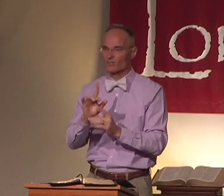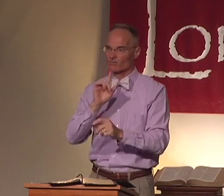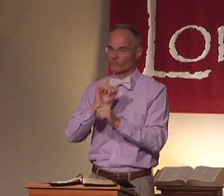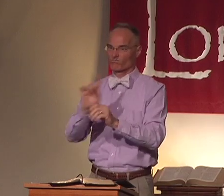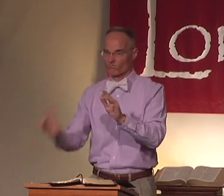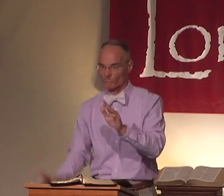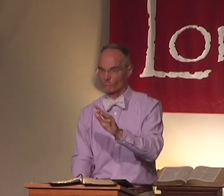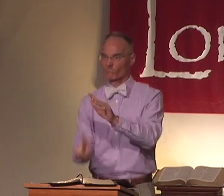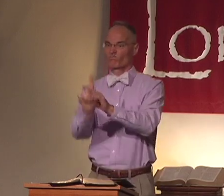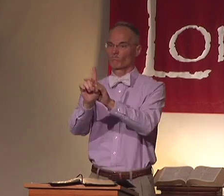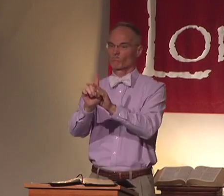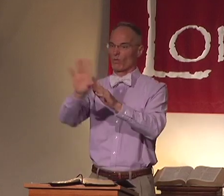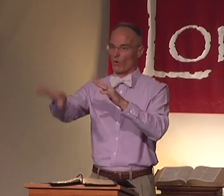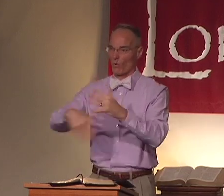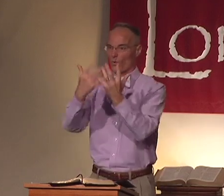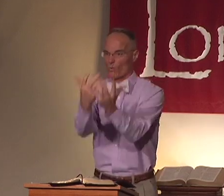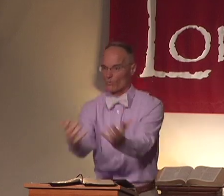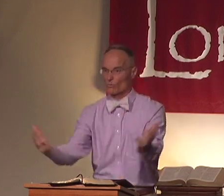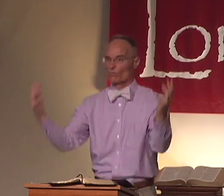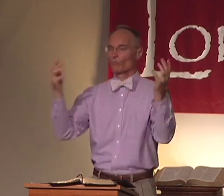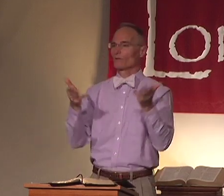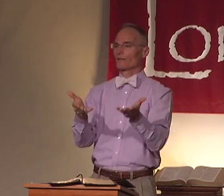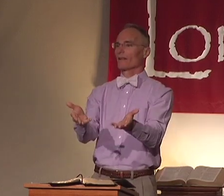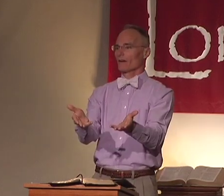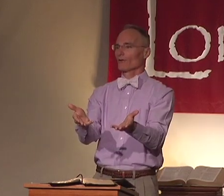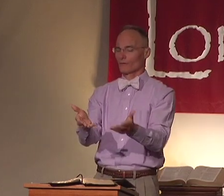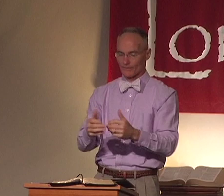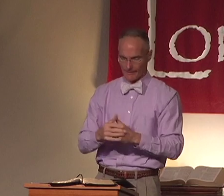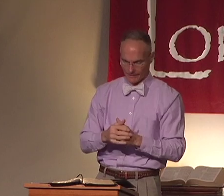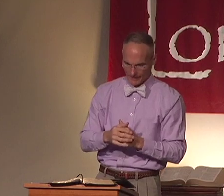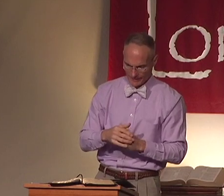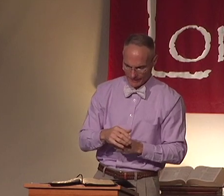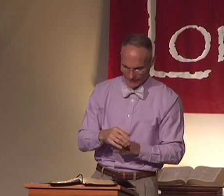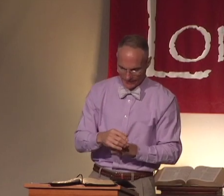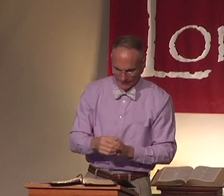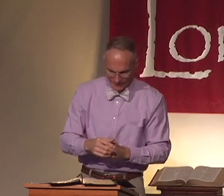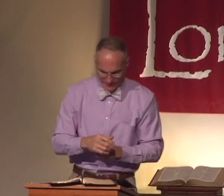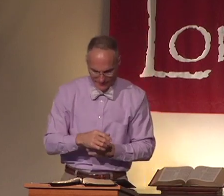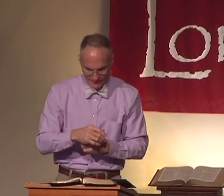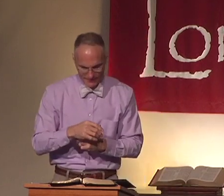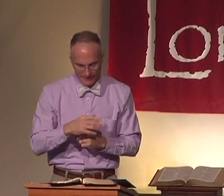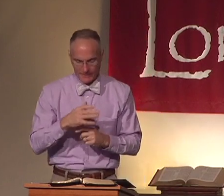Jesus appeared when all of the disciples were there together.